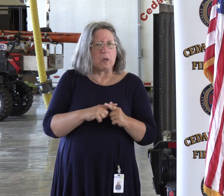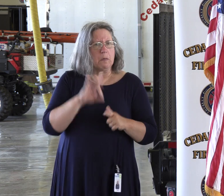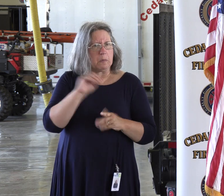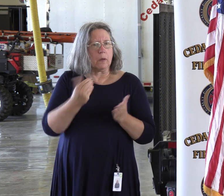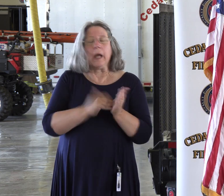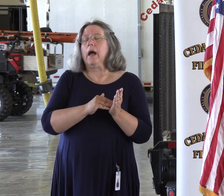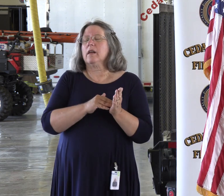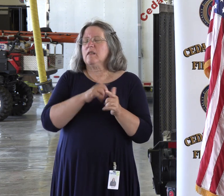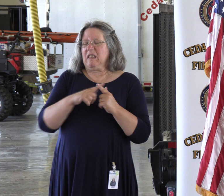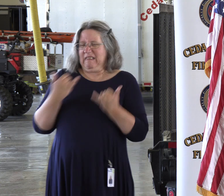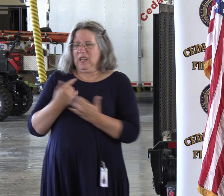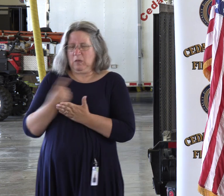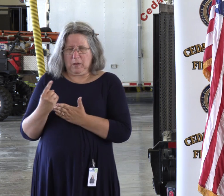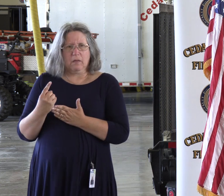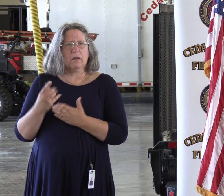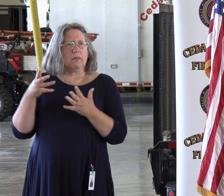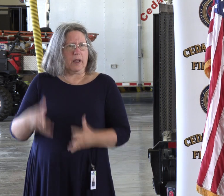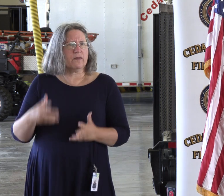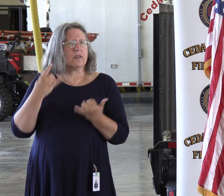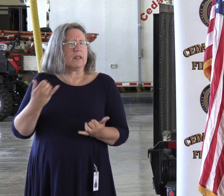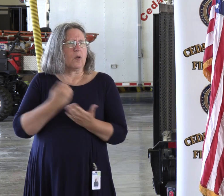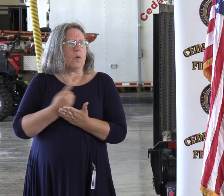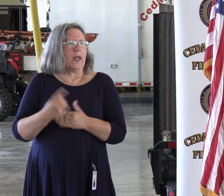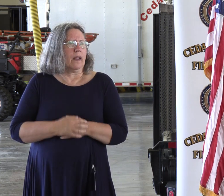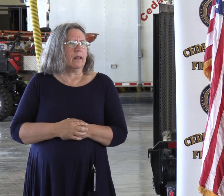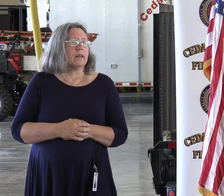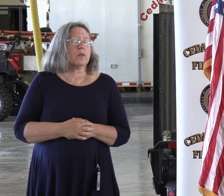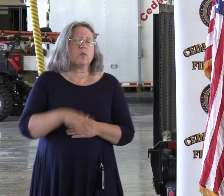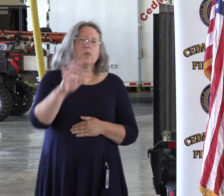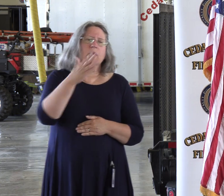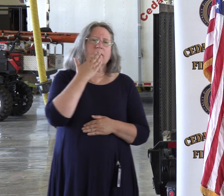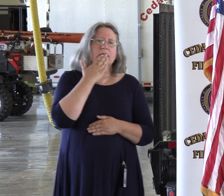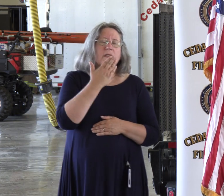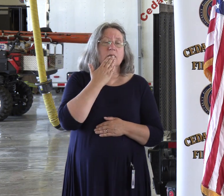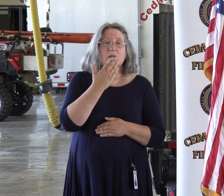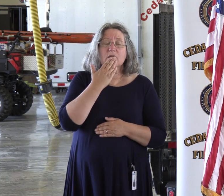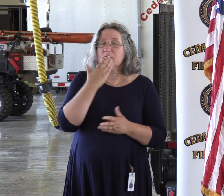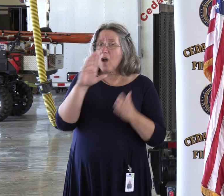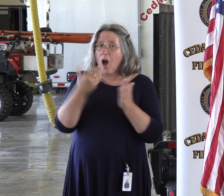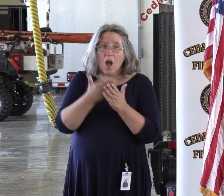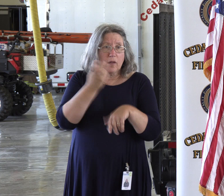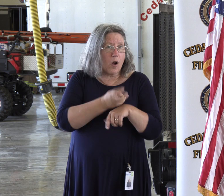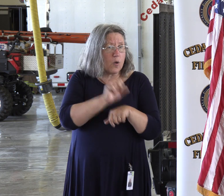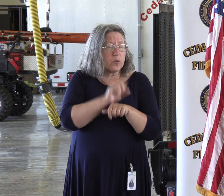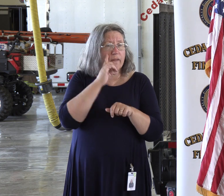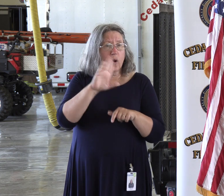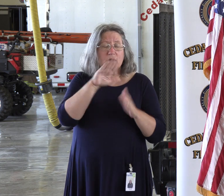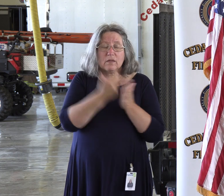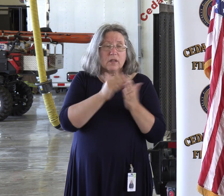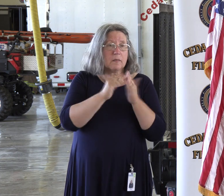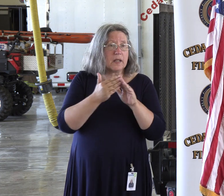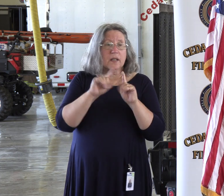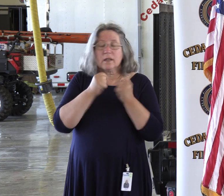just a shout out and a truly appreciation for all the the hard work of the city teams, the